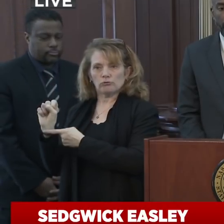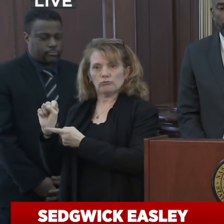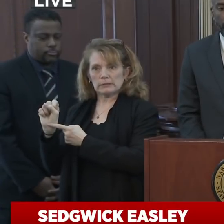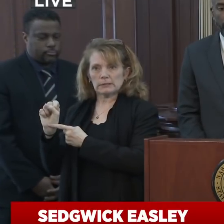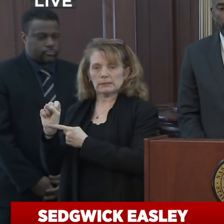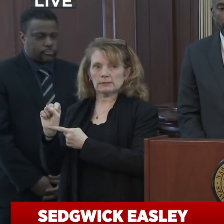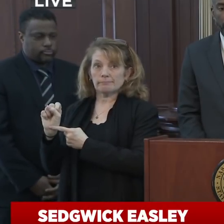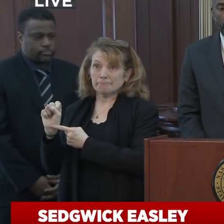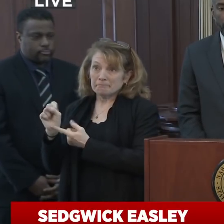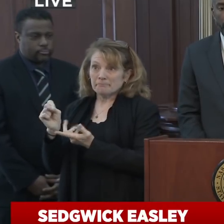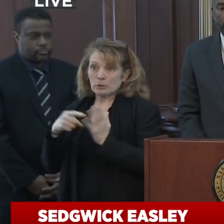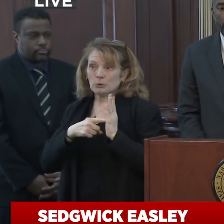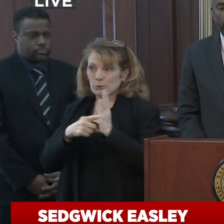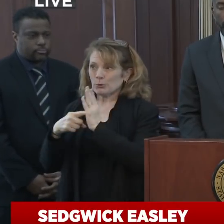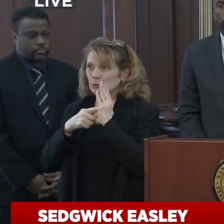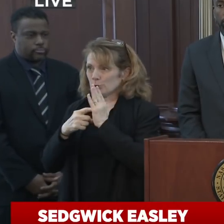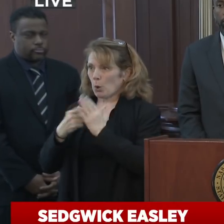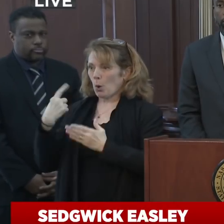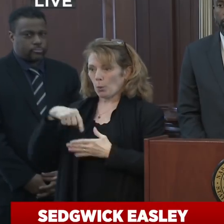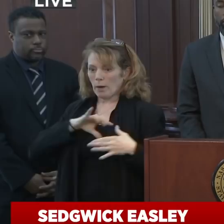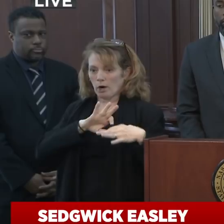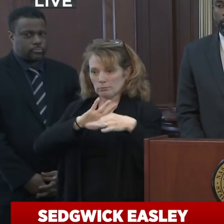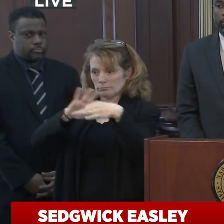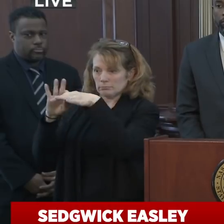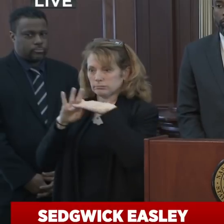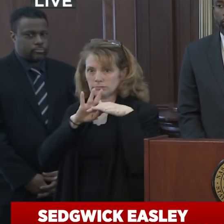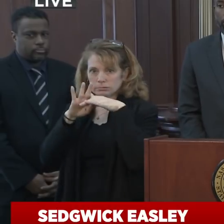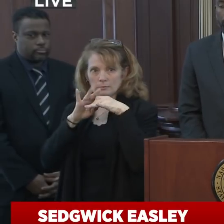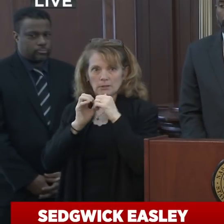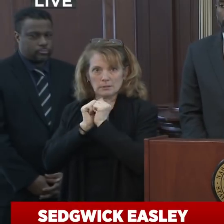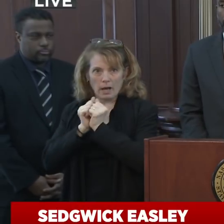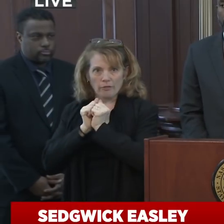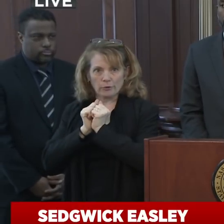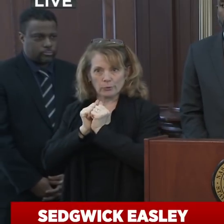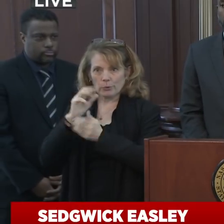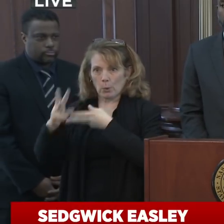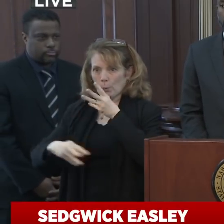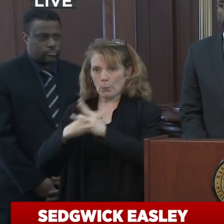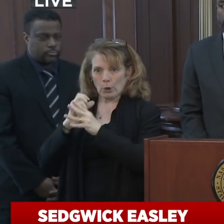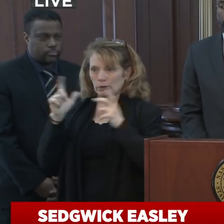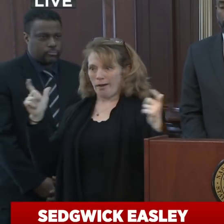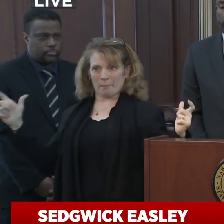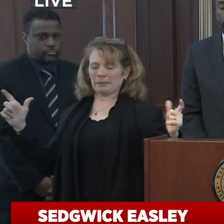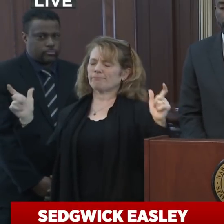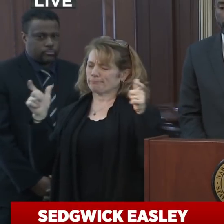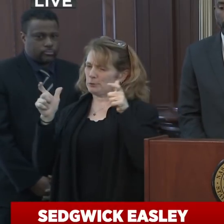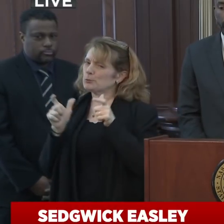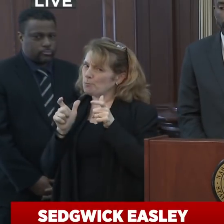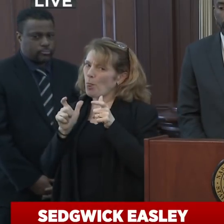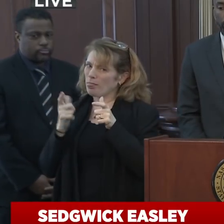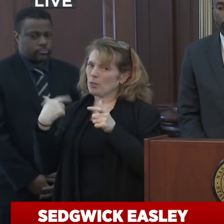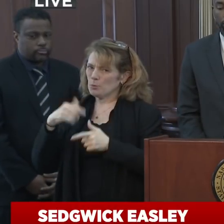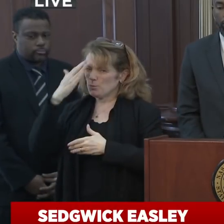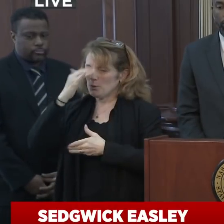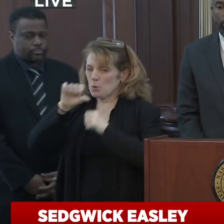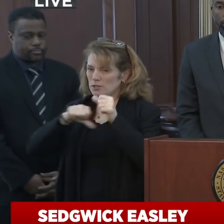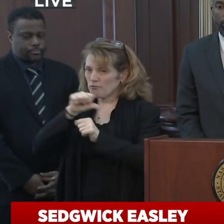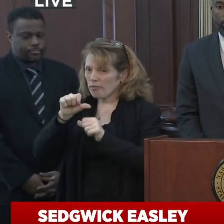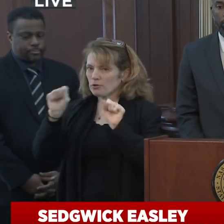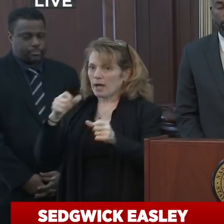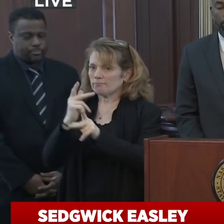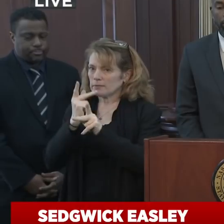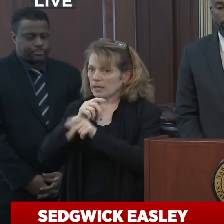world is and how much we are really connected one to another. And so we're doing all the precautions, and I'm grateful to have this opportunity